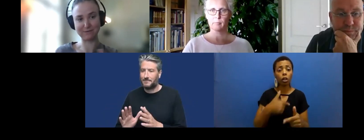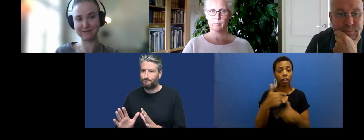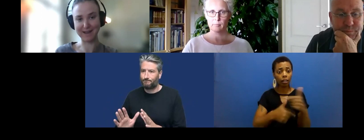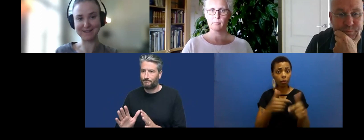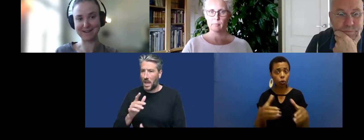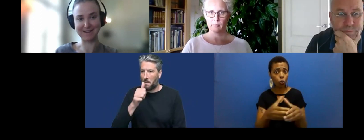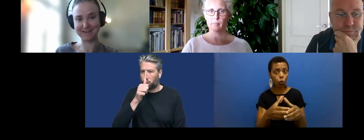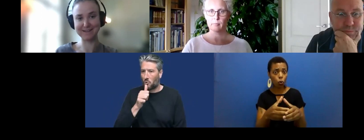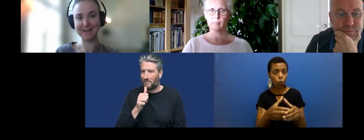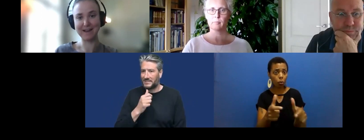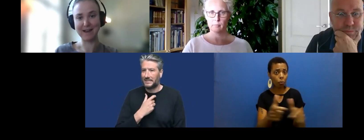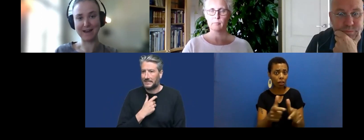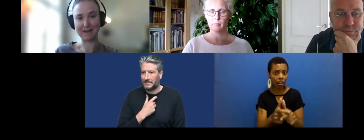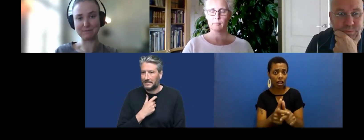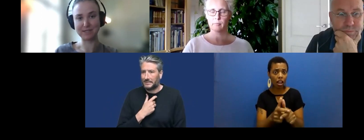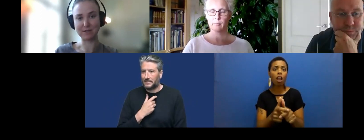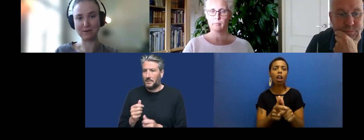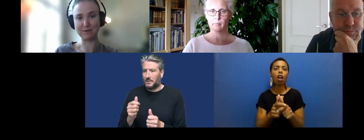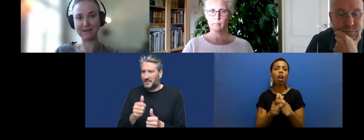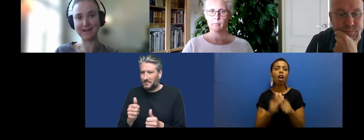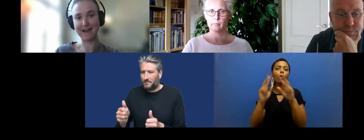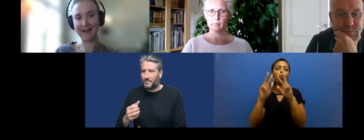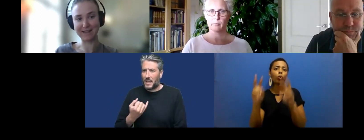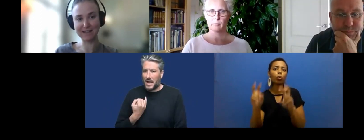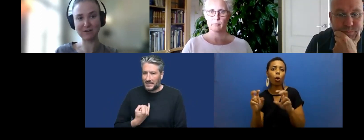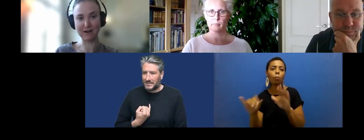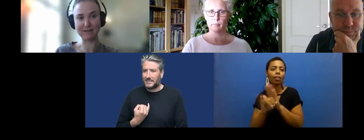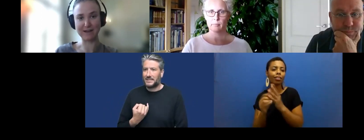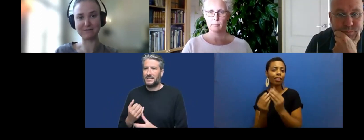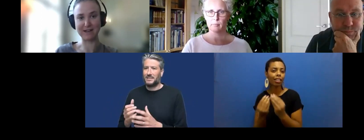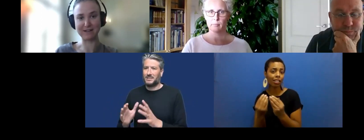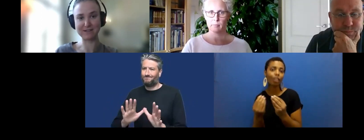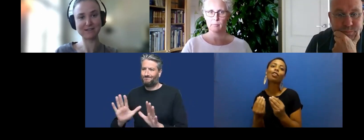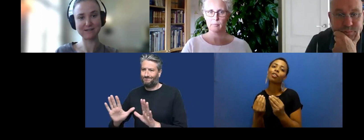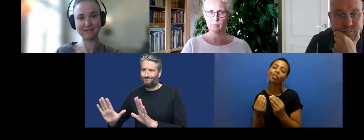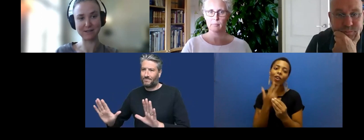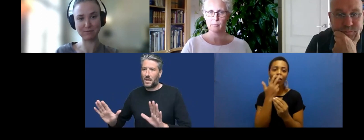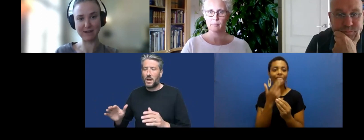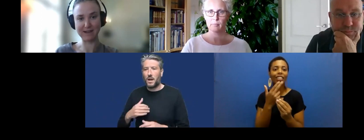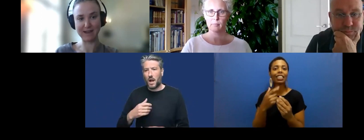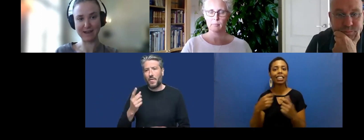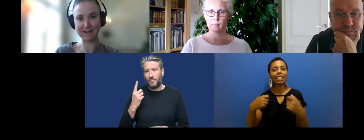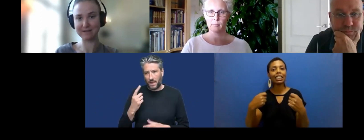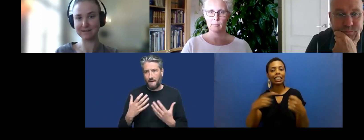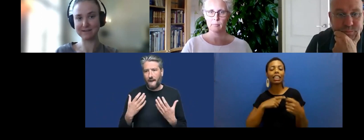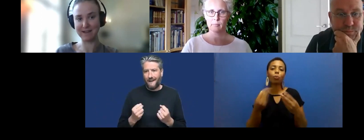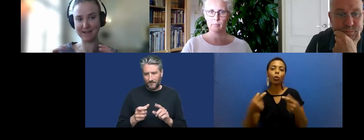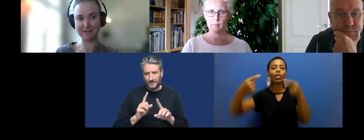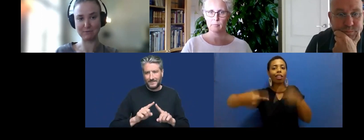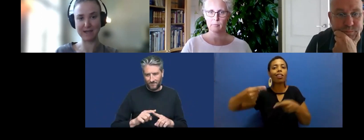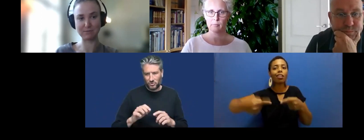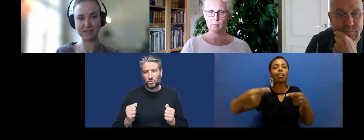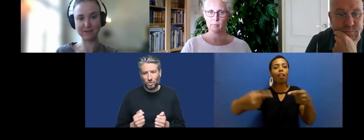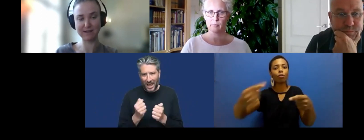sensitive identity. So I think there are a lot of challenges to employing AI in